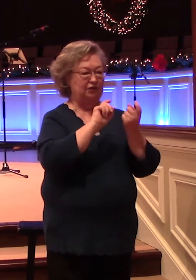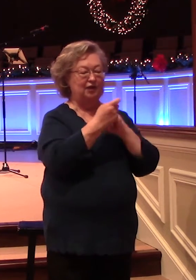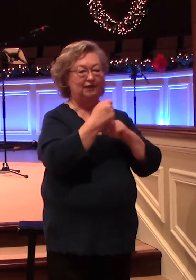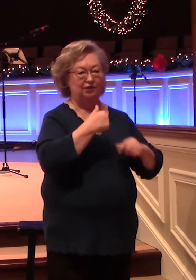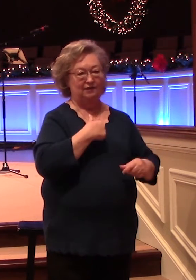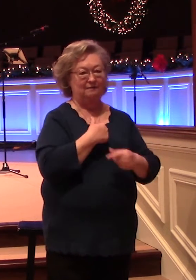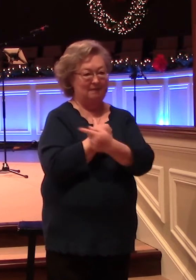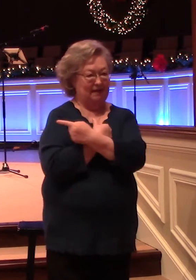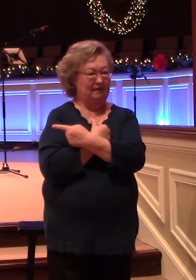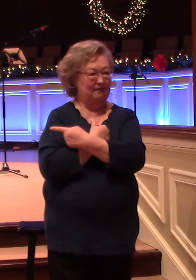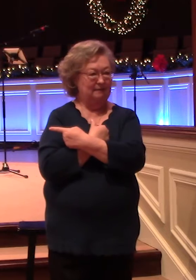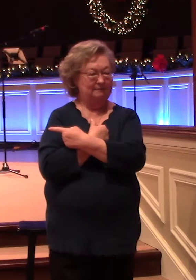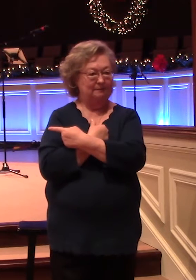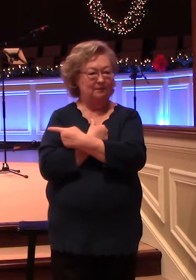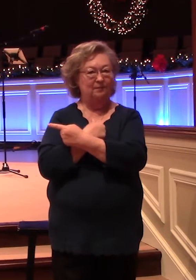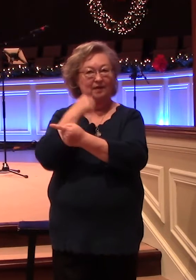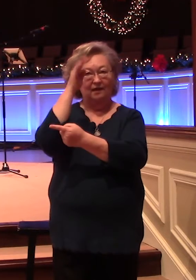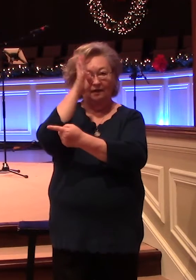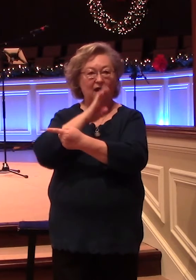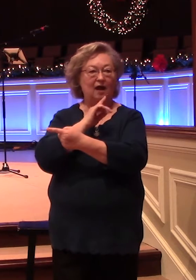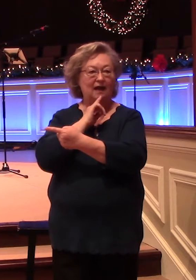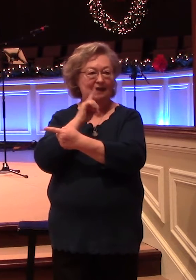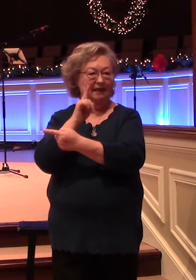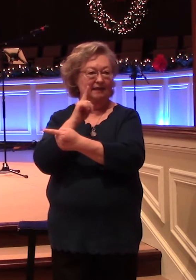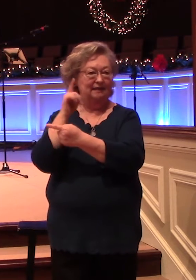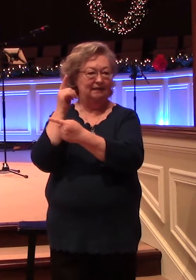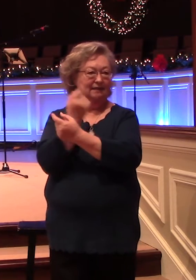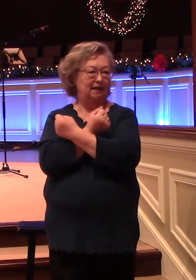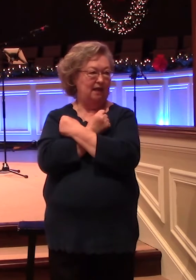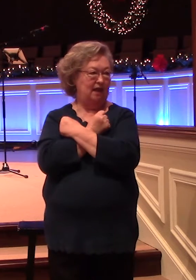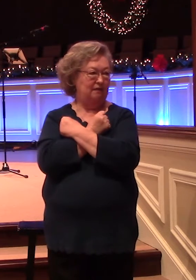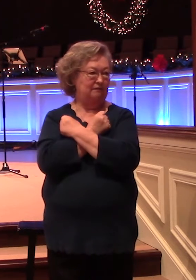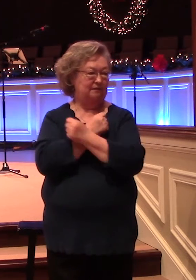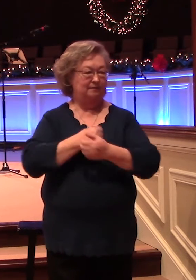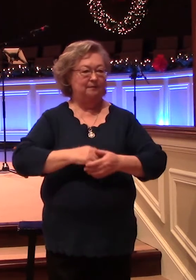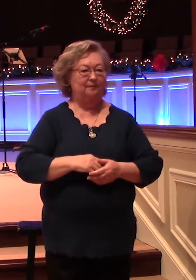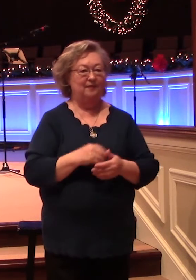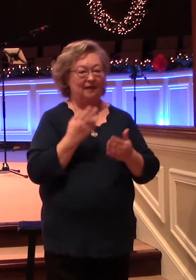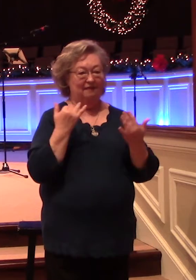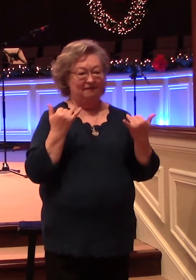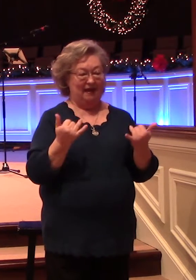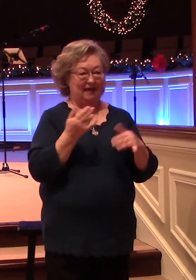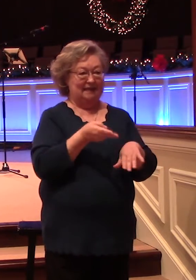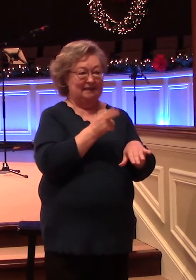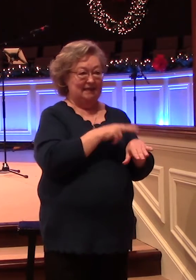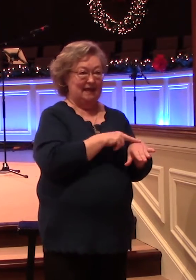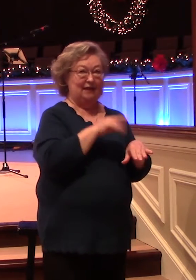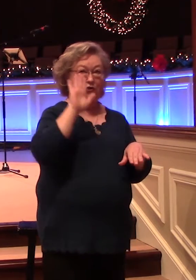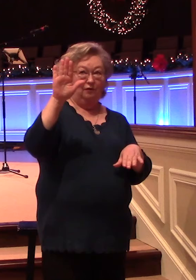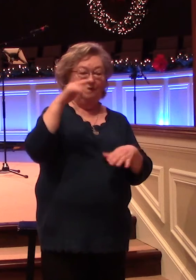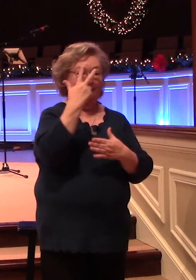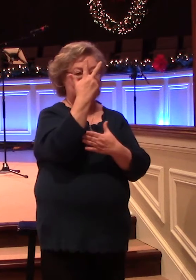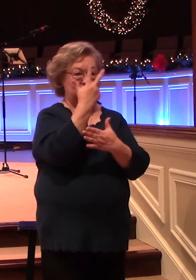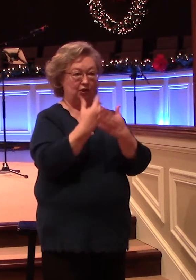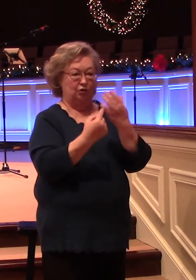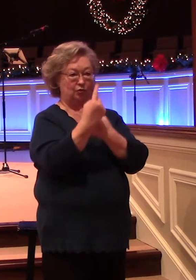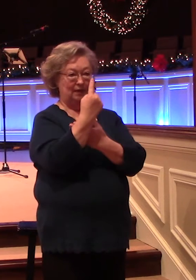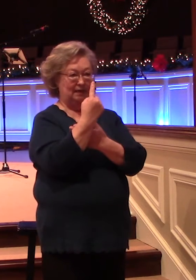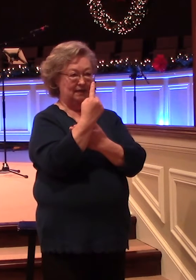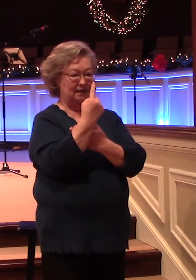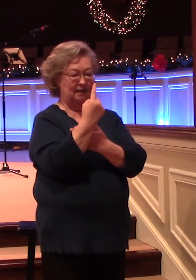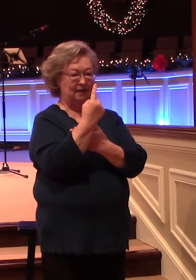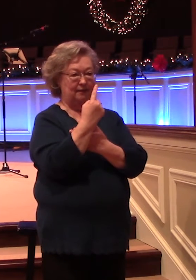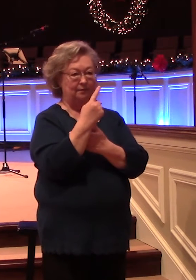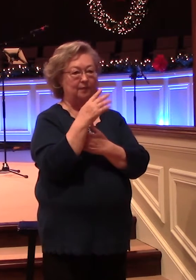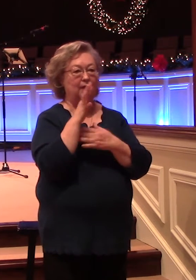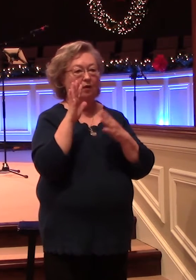God is love. It is the nature of his Trinitarian life. We're going to celebrate and we meet God the Father,